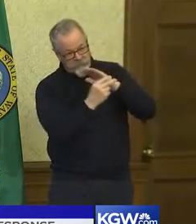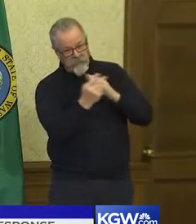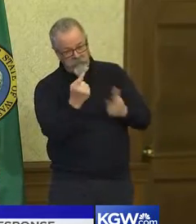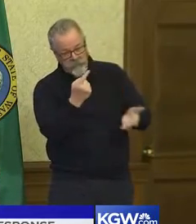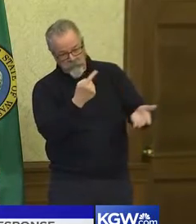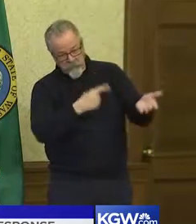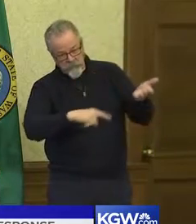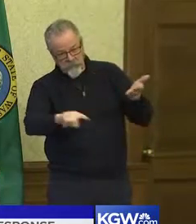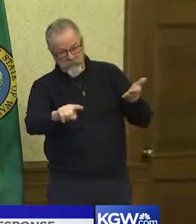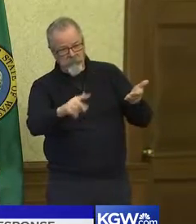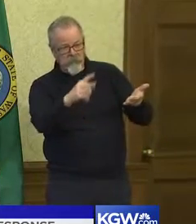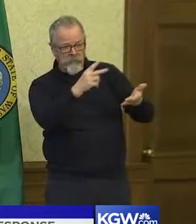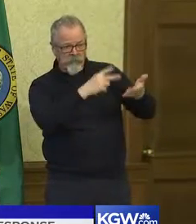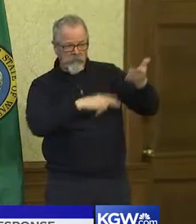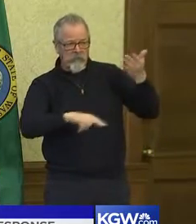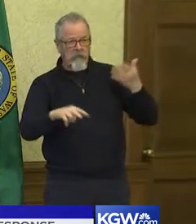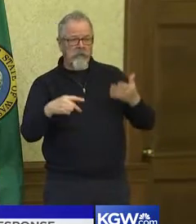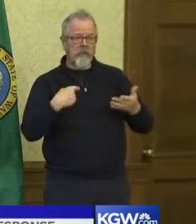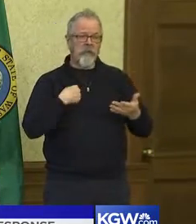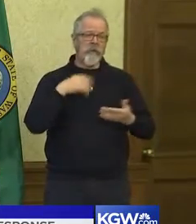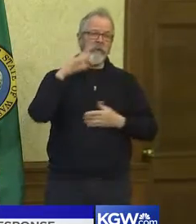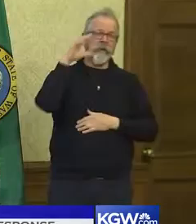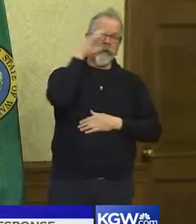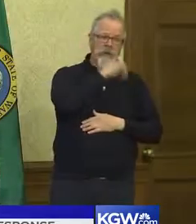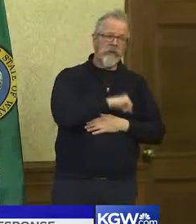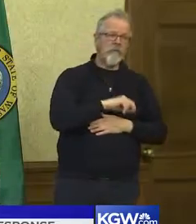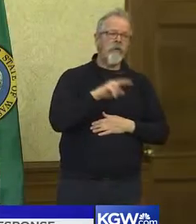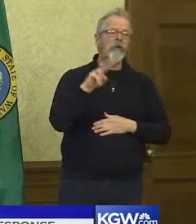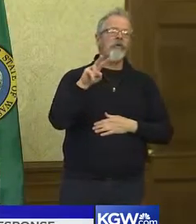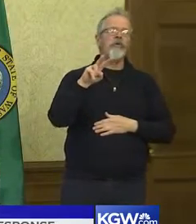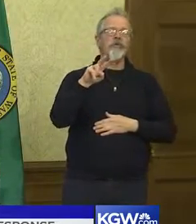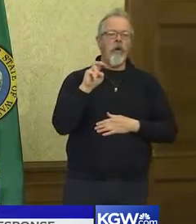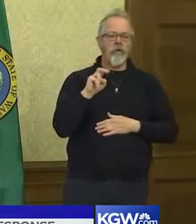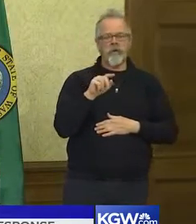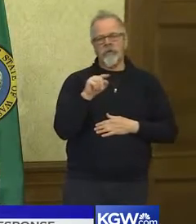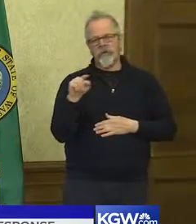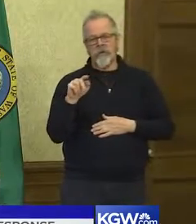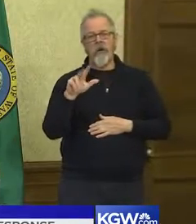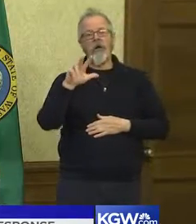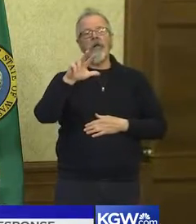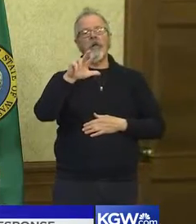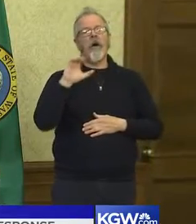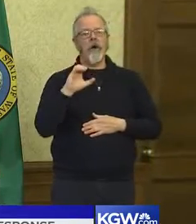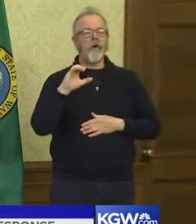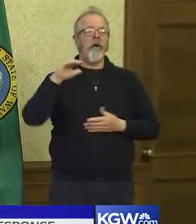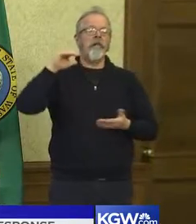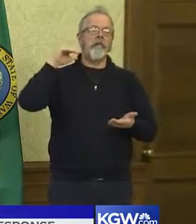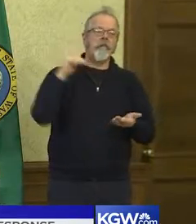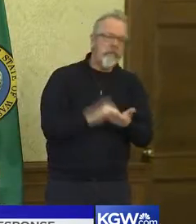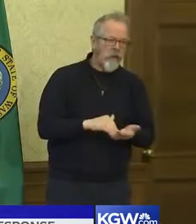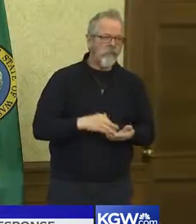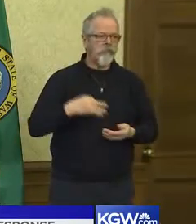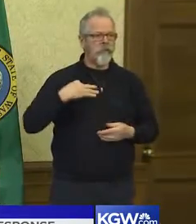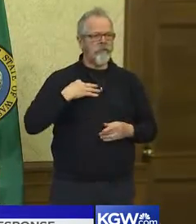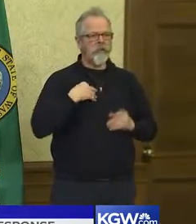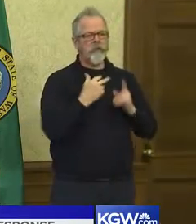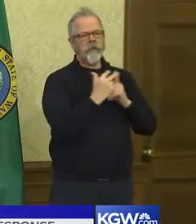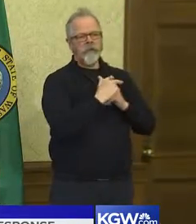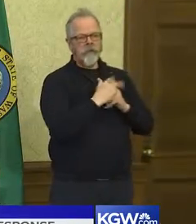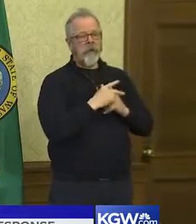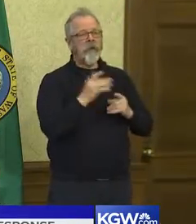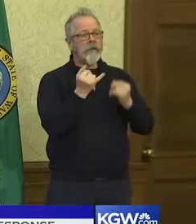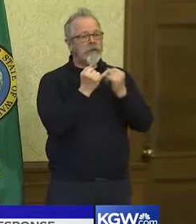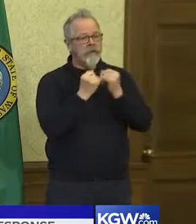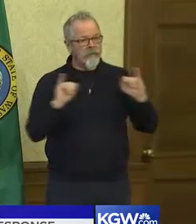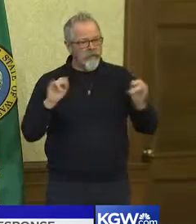we understand. For example, across the state, independent contractors, there's estimated to be about 1 million of them across Washington state.